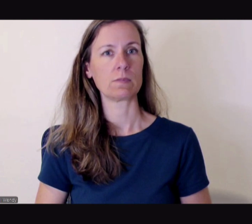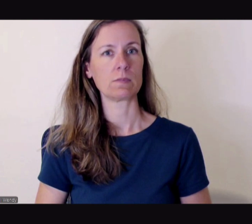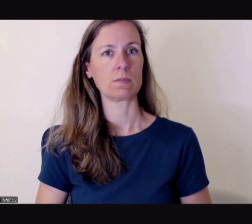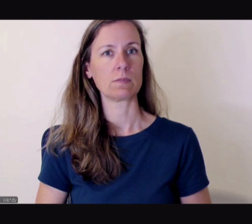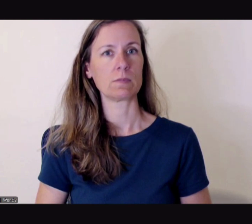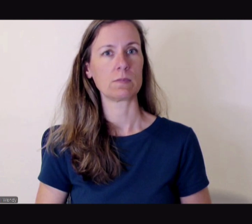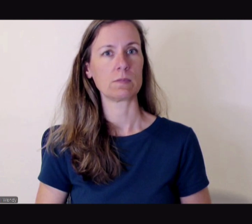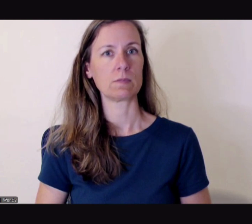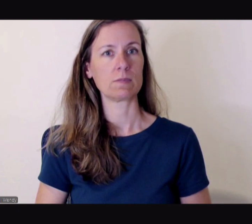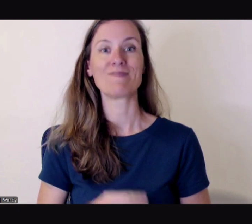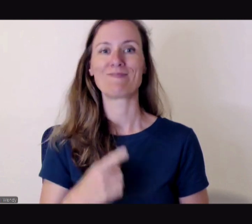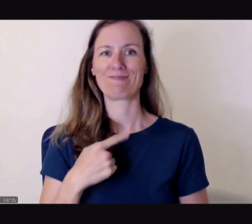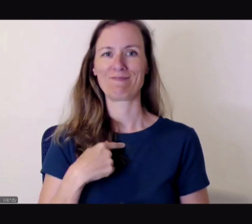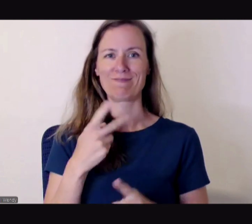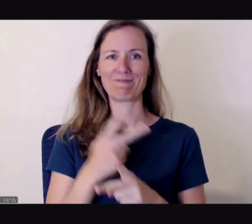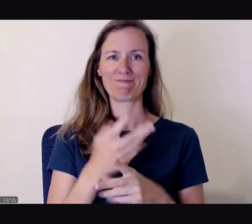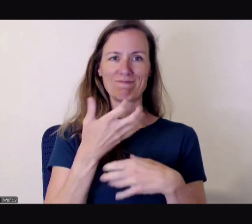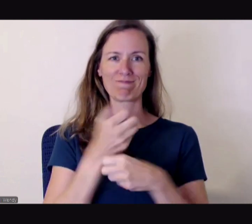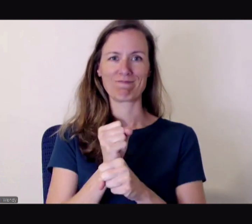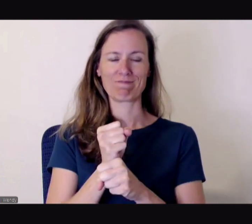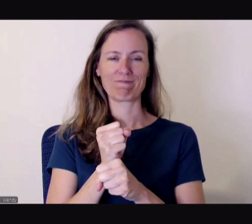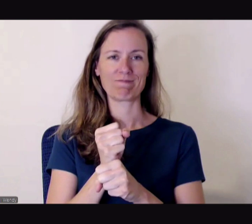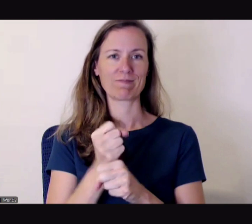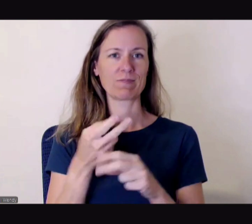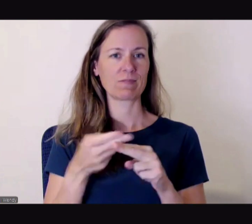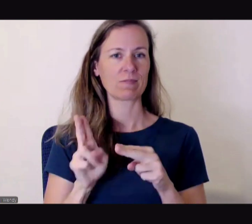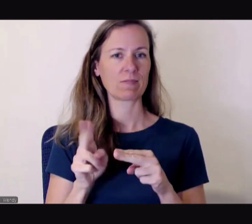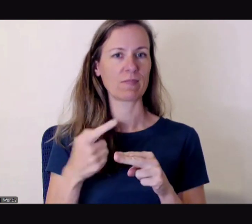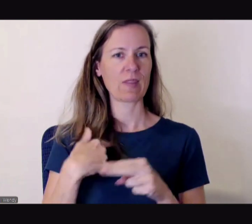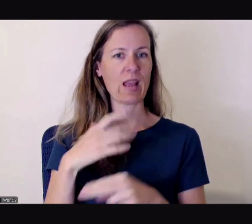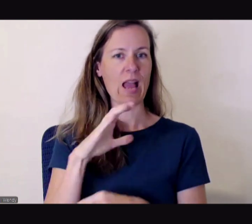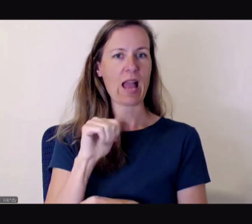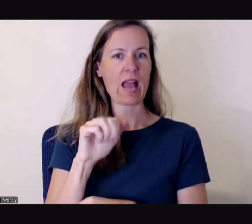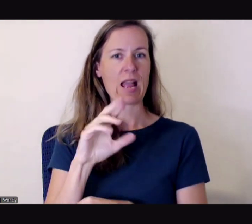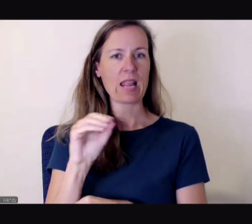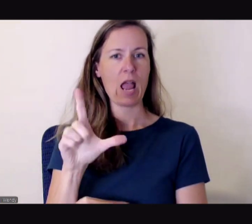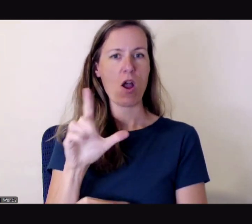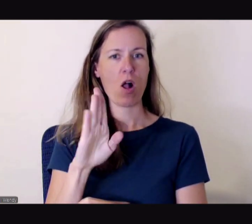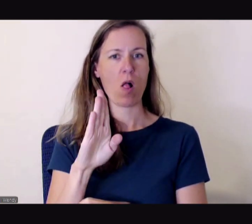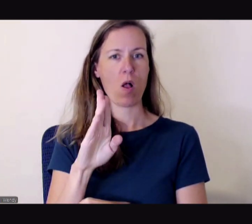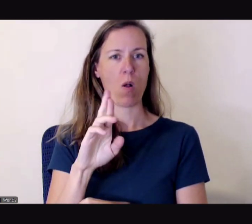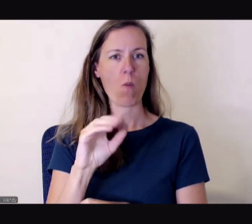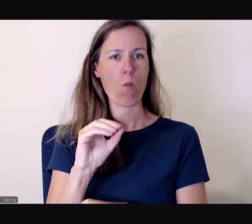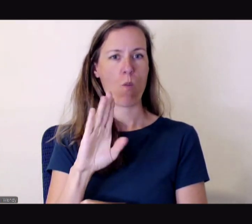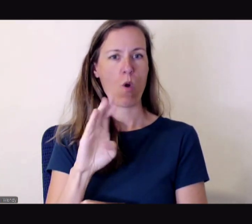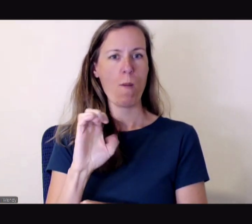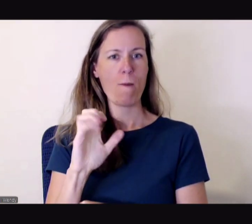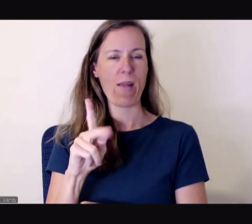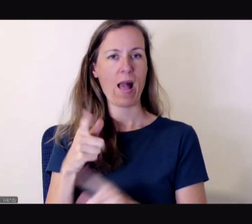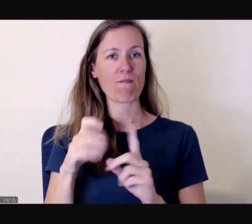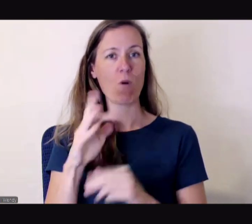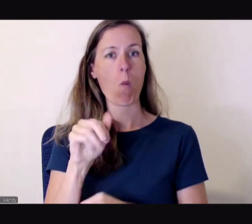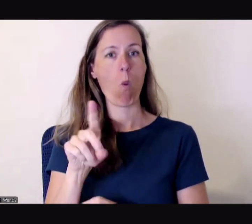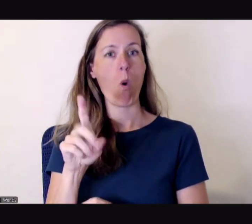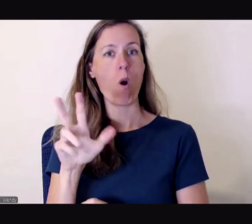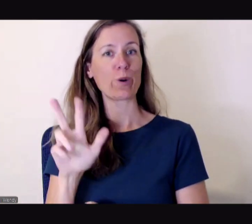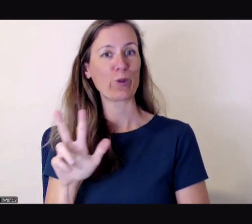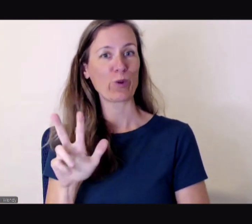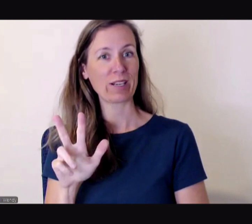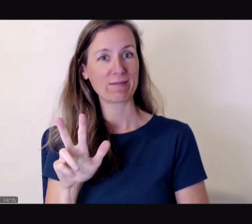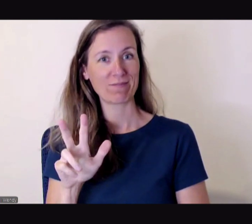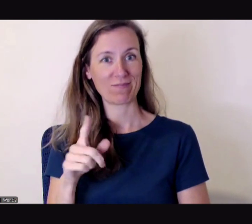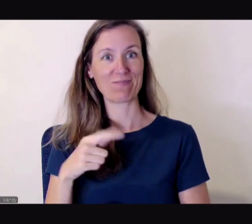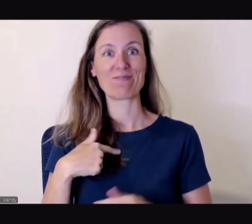I'll keep it very brief. I'm Carol Brobeck from Ward 3. For the record, I'm here to say thank you to former